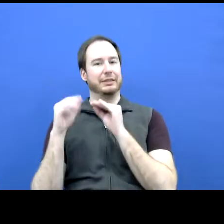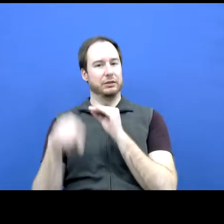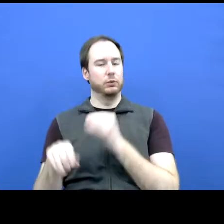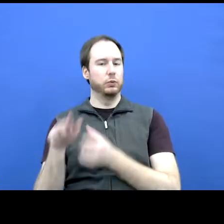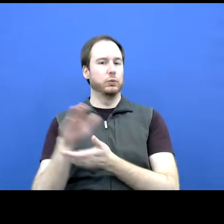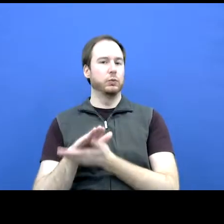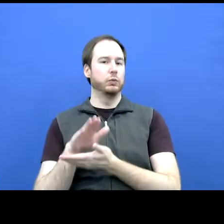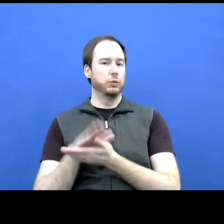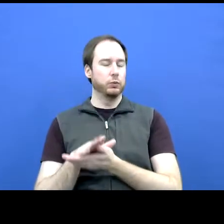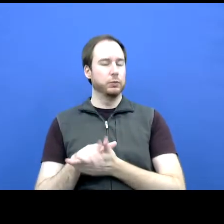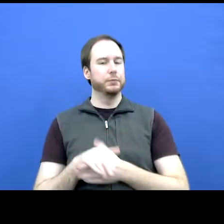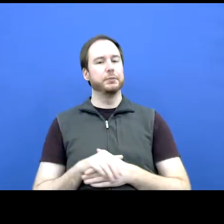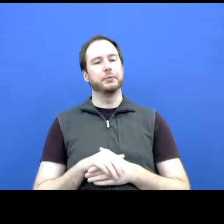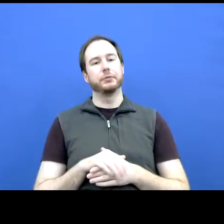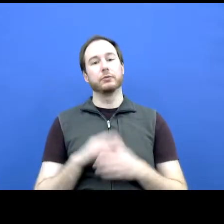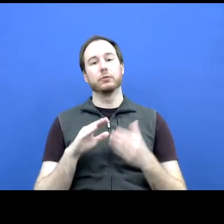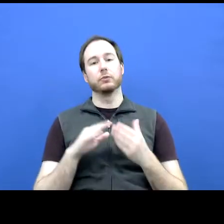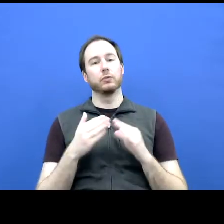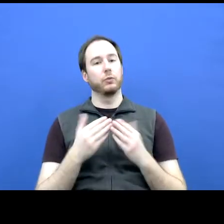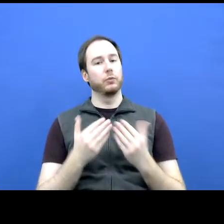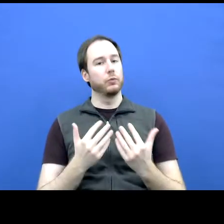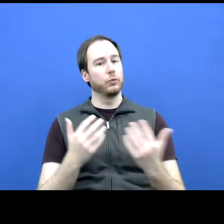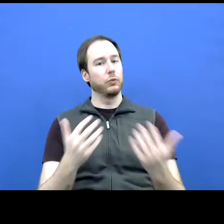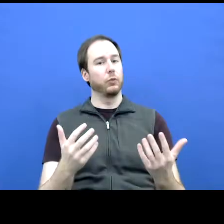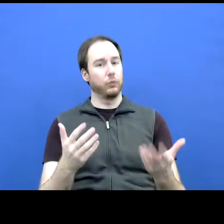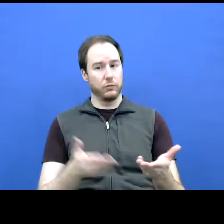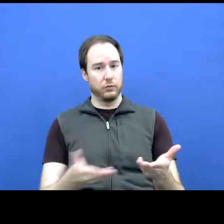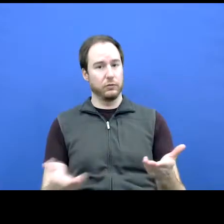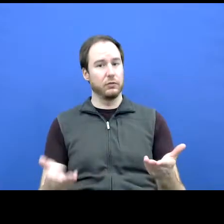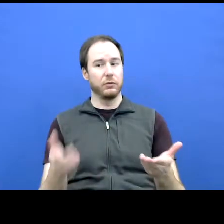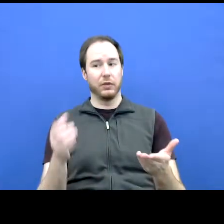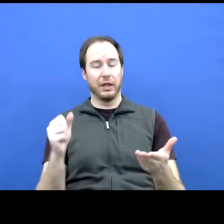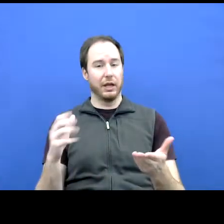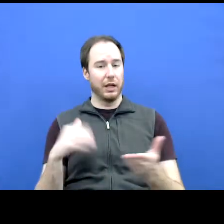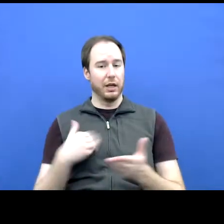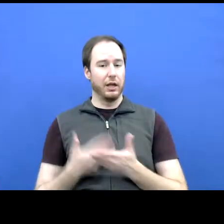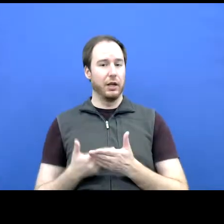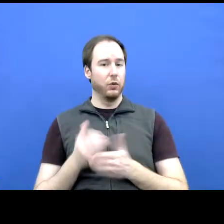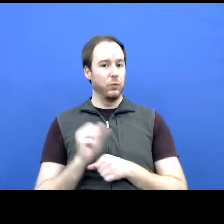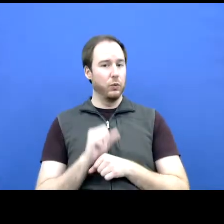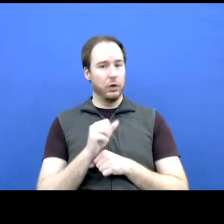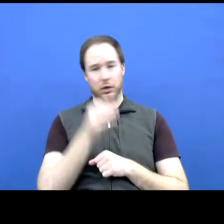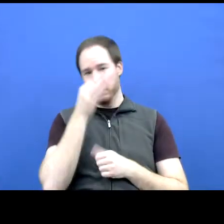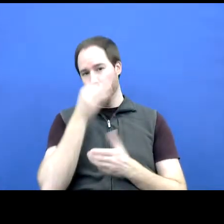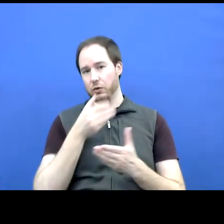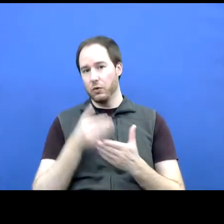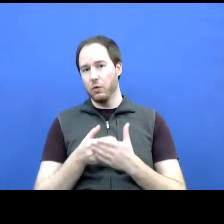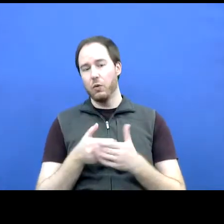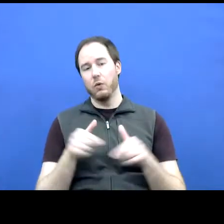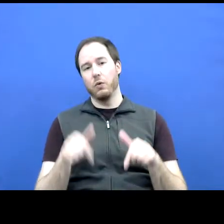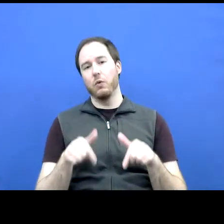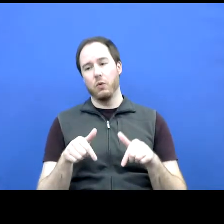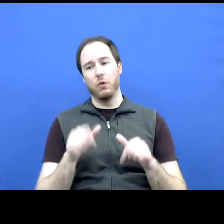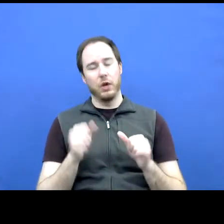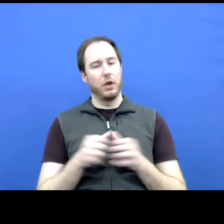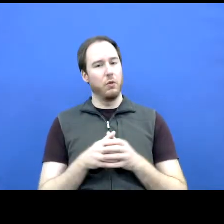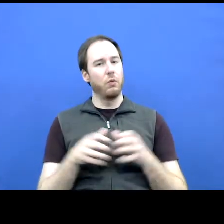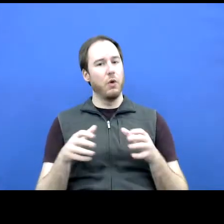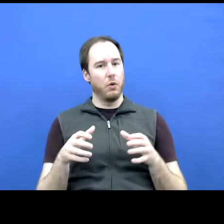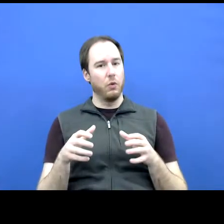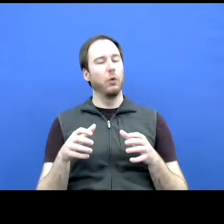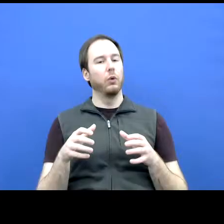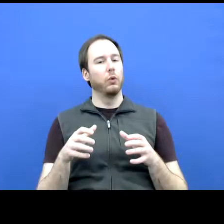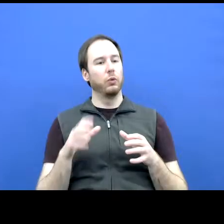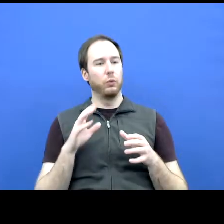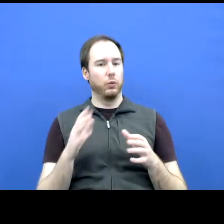schools. For the community, if you can get to work, it's close by, you can have an opportunity to grow. What it